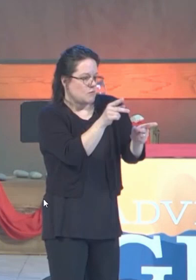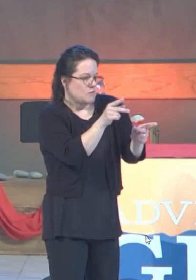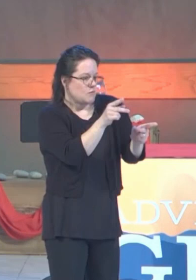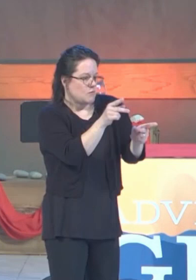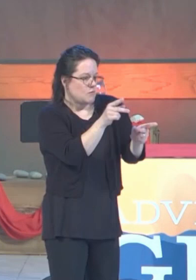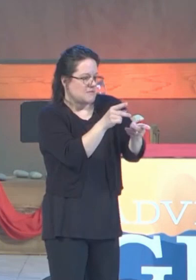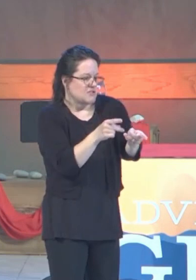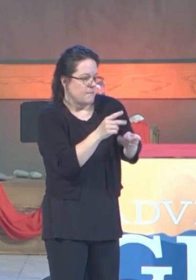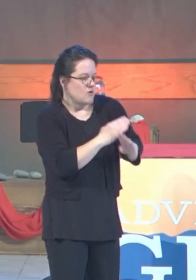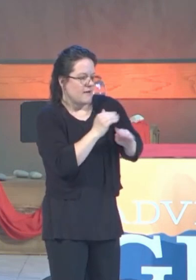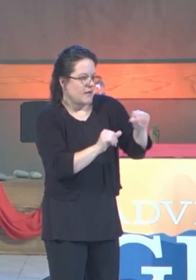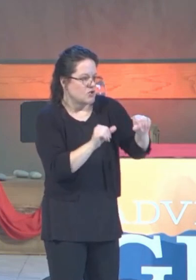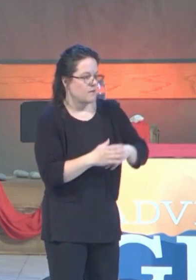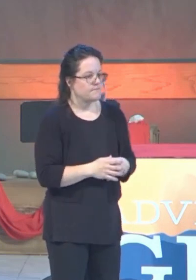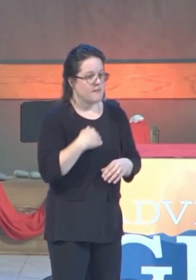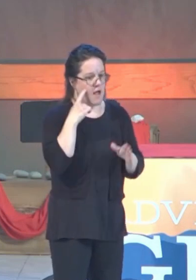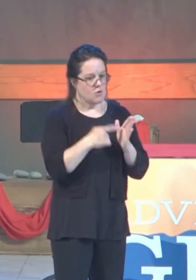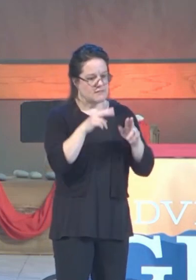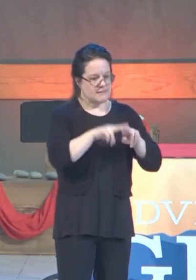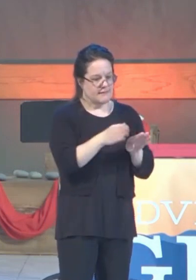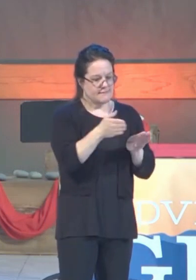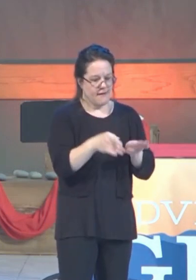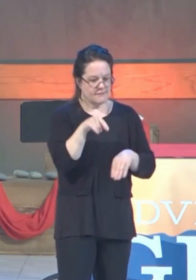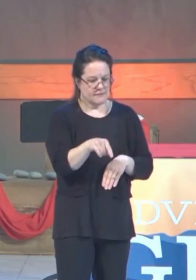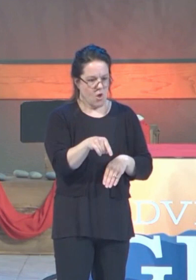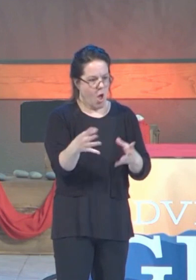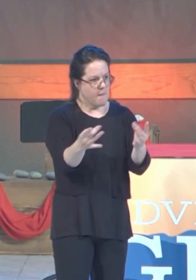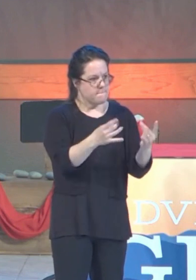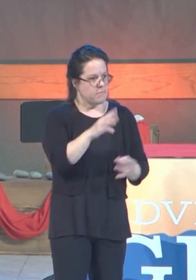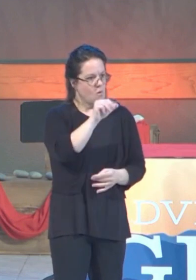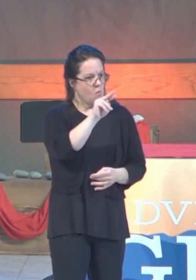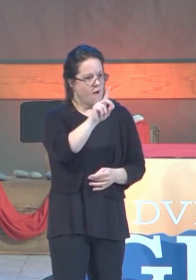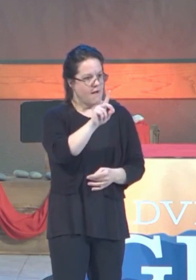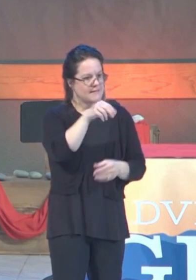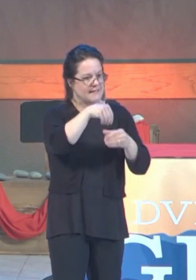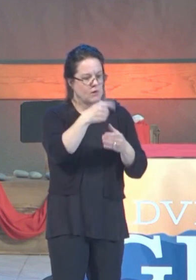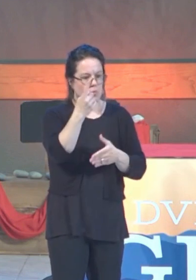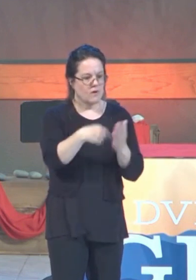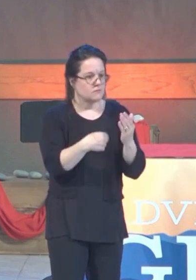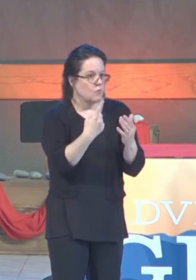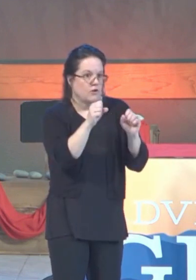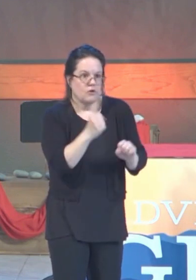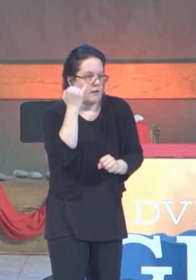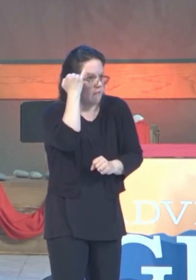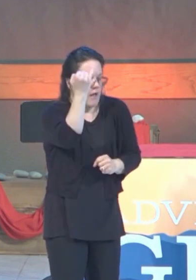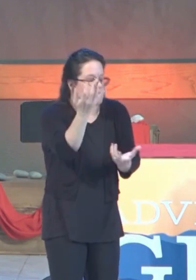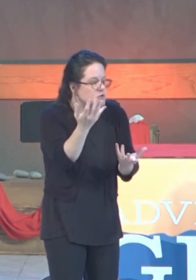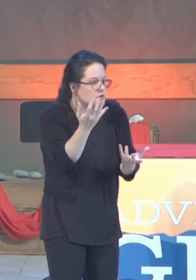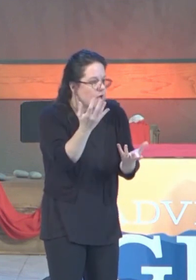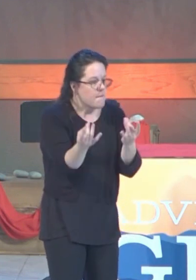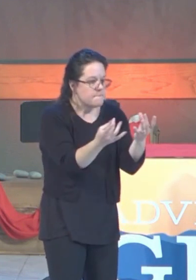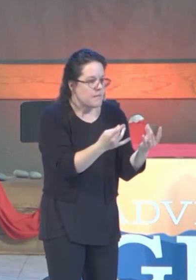All right, so now I actually am. I noticed that sitting next to them was a bubble wand sitting in what one can only imagine was